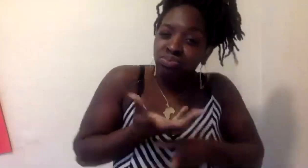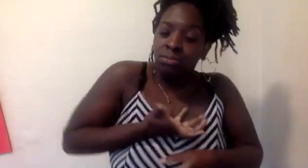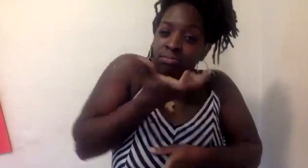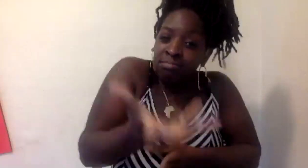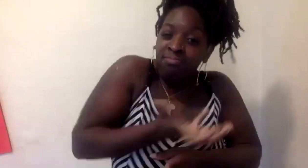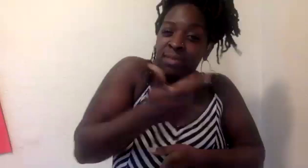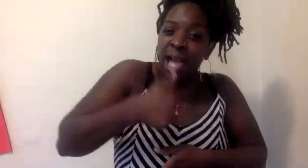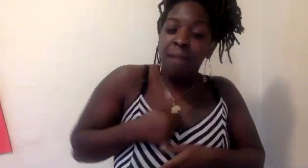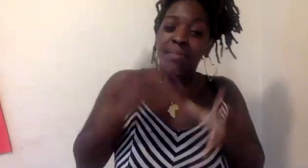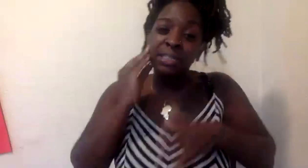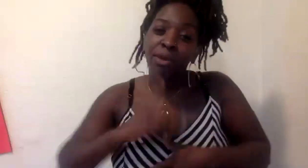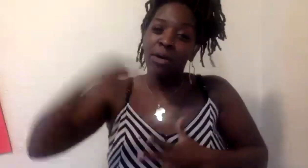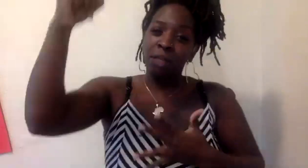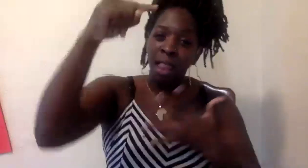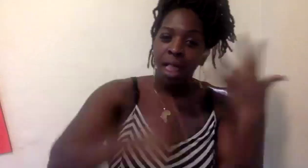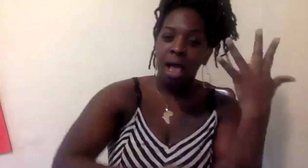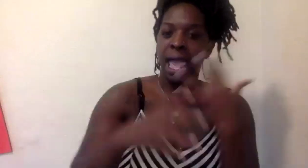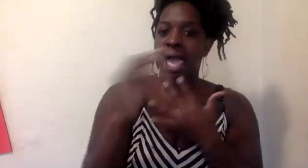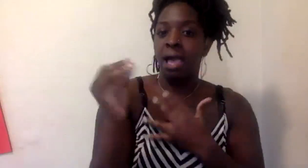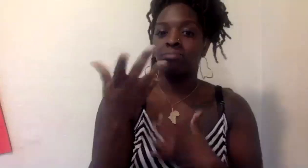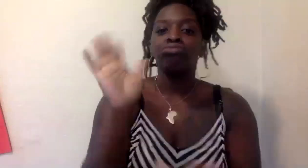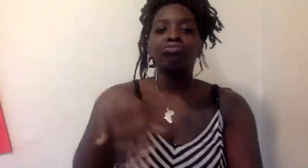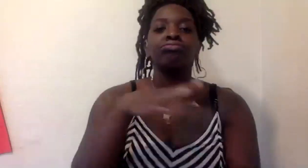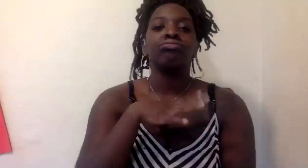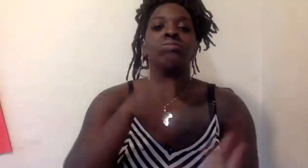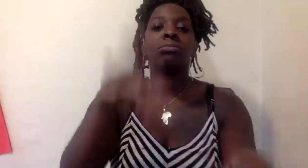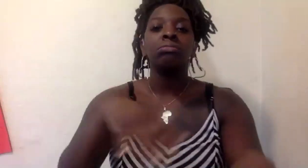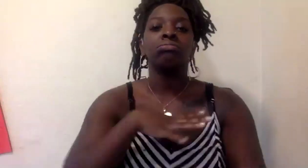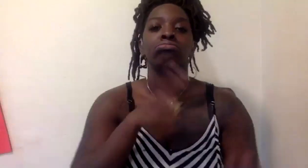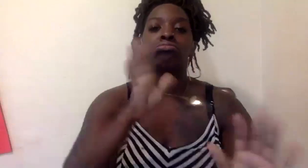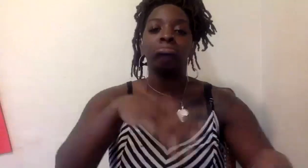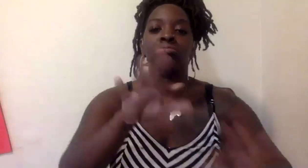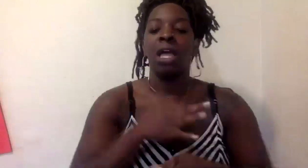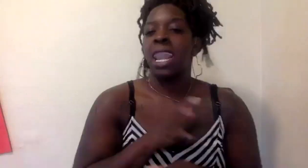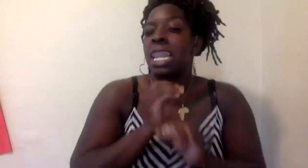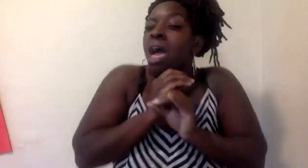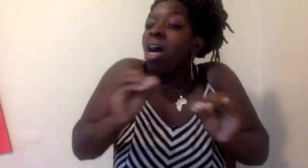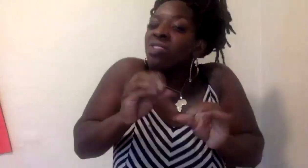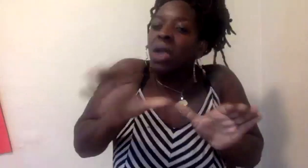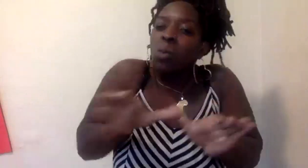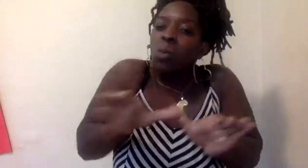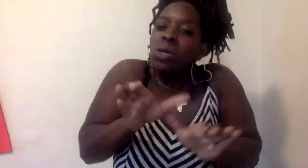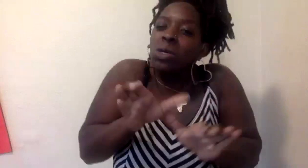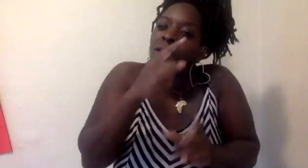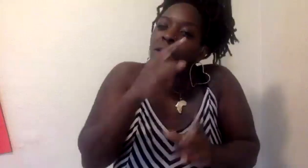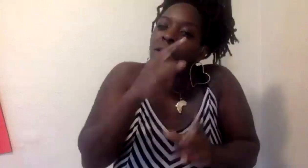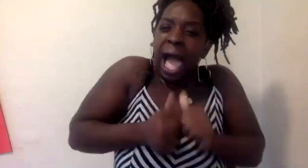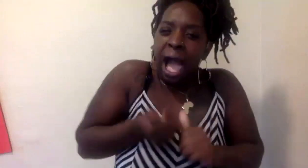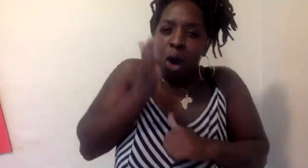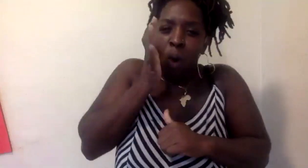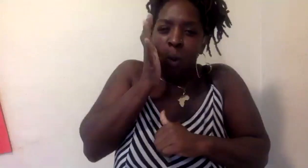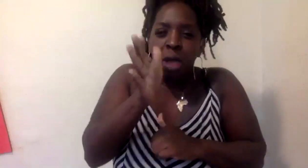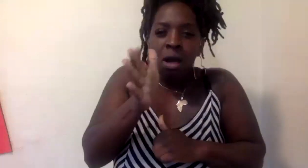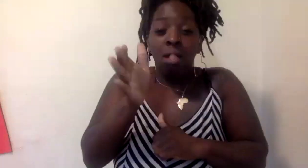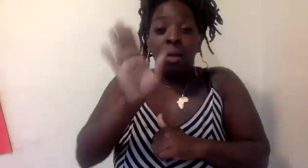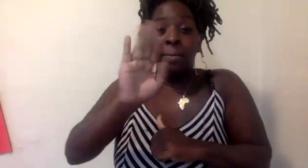DCS. I have given my experiences and all the things I felt, and nothing has